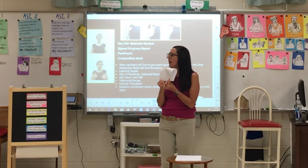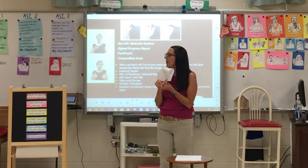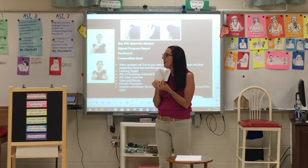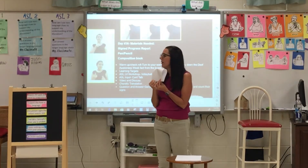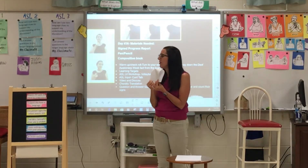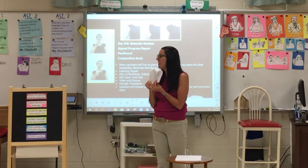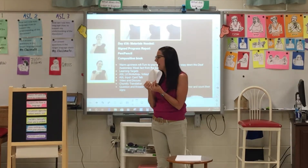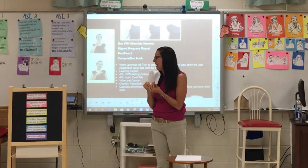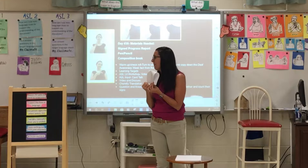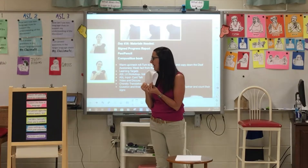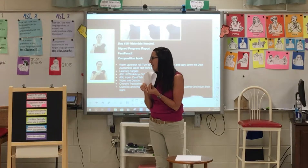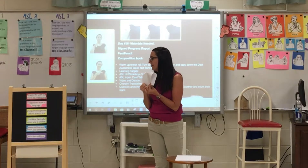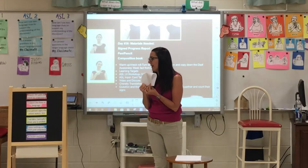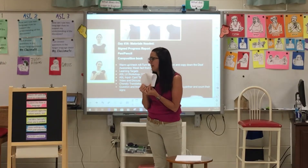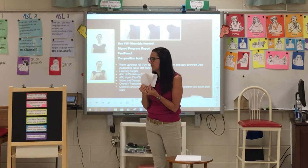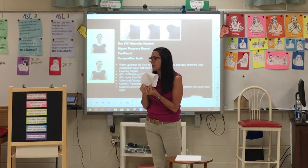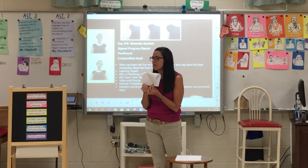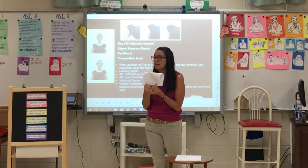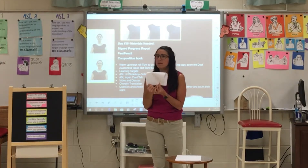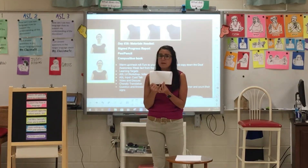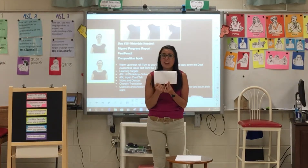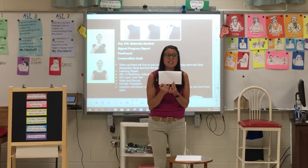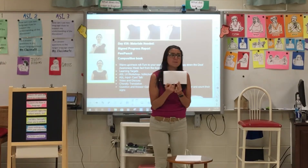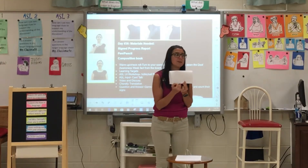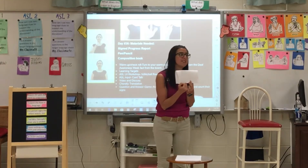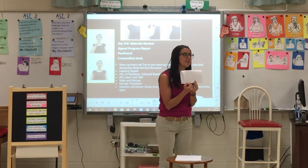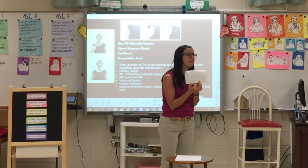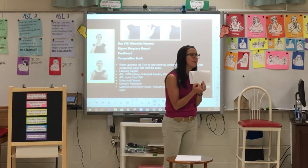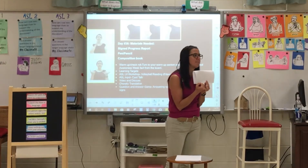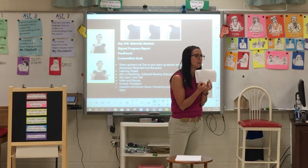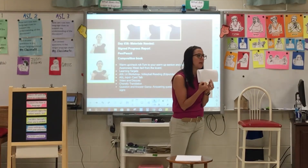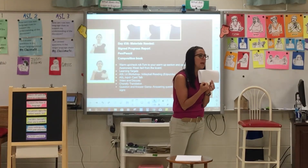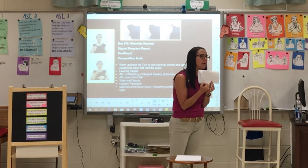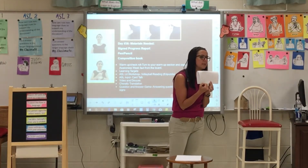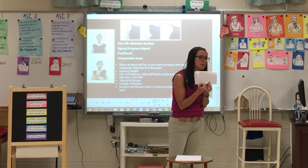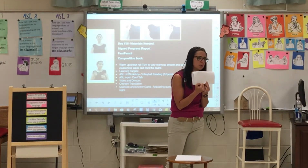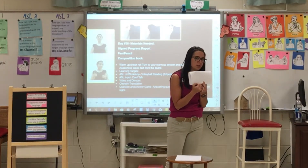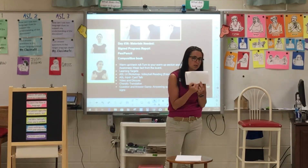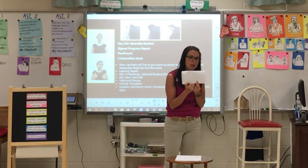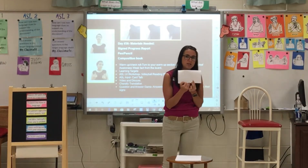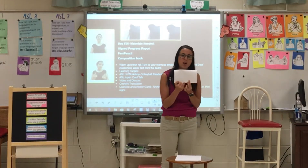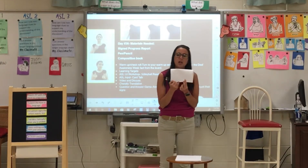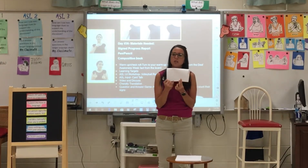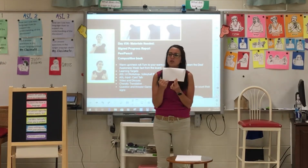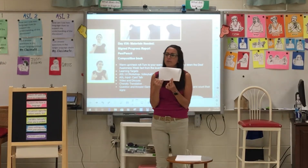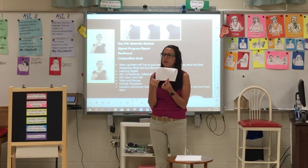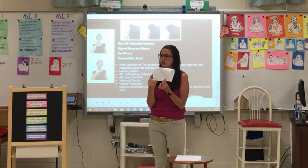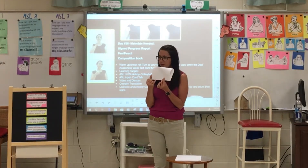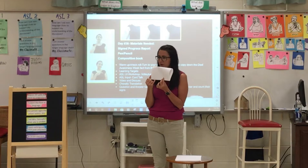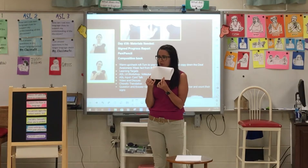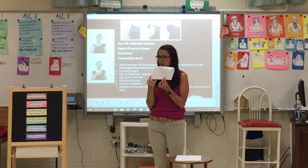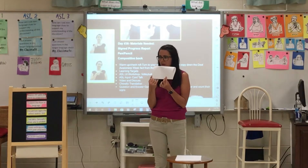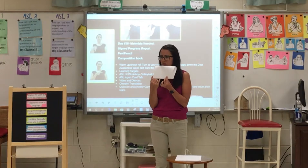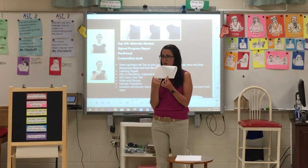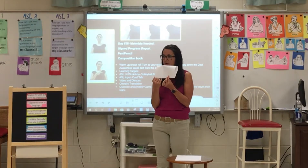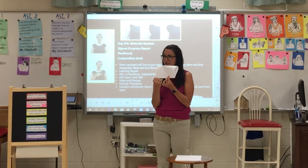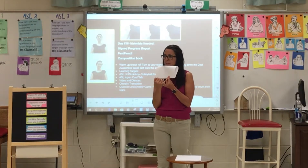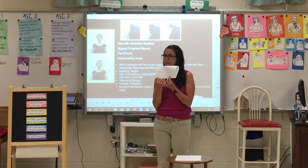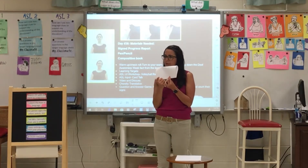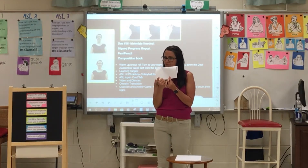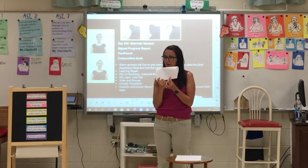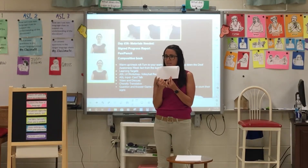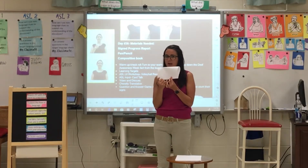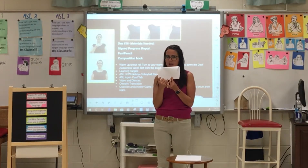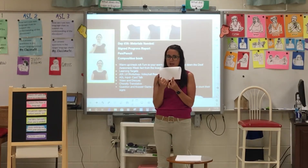just write the name of that place. It does need to be a specific place and not super general. It's